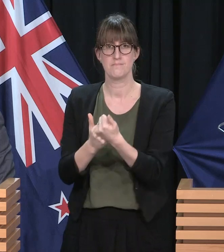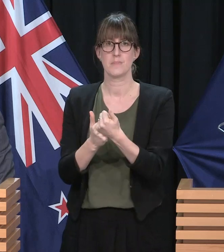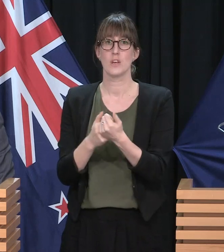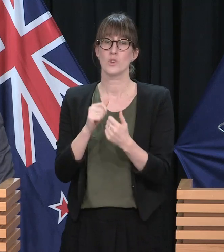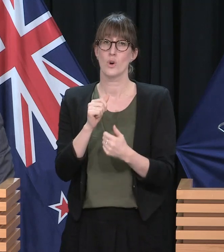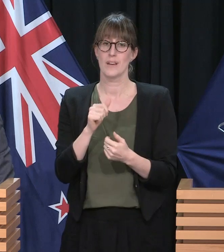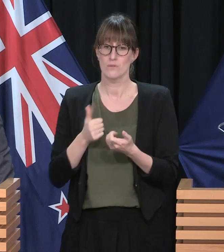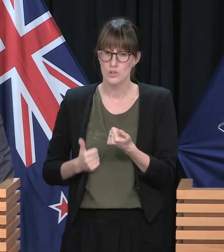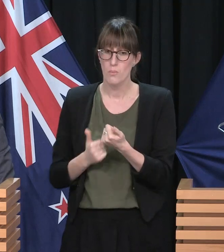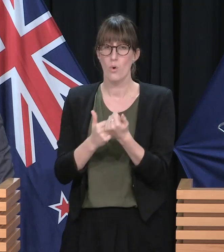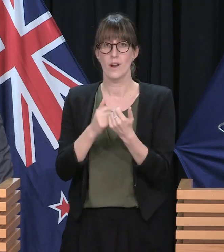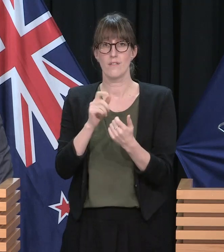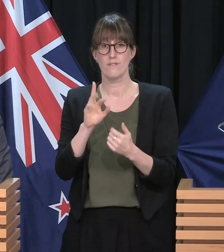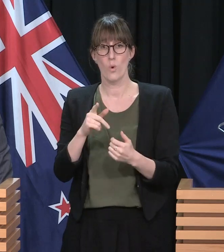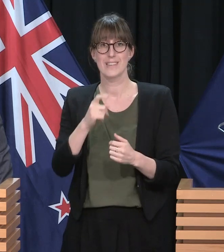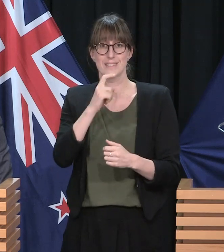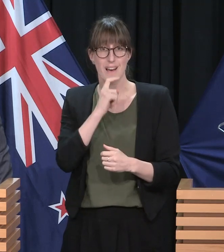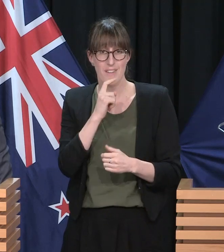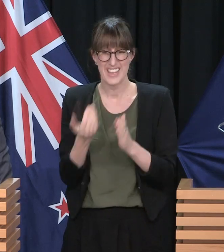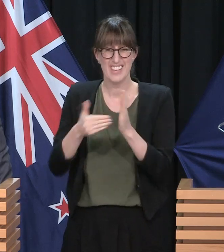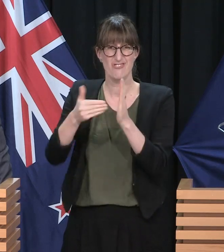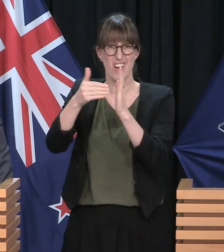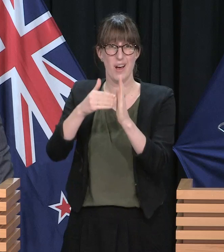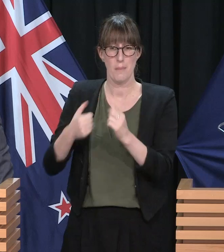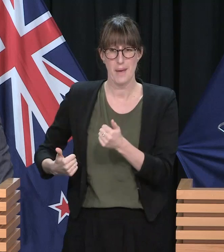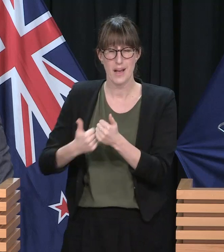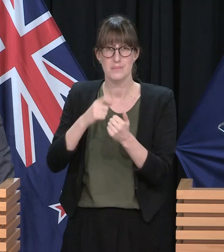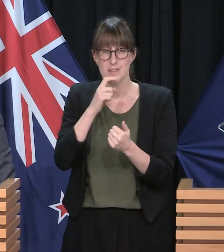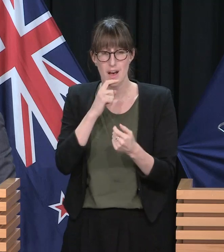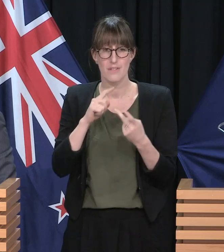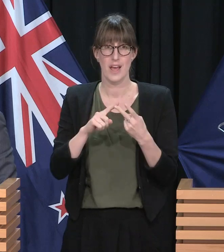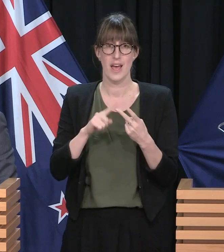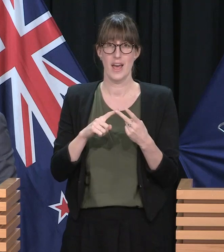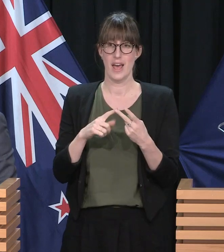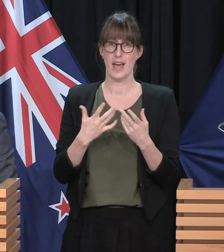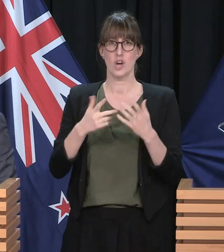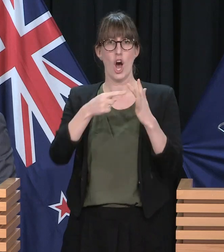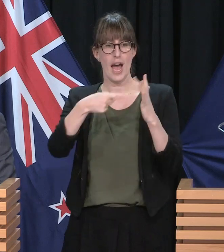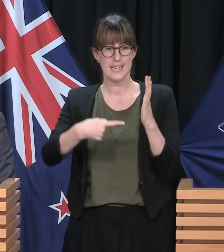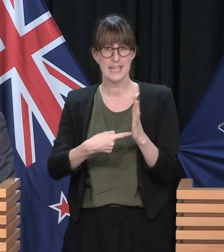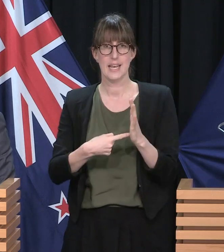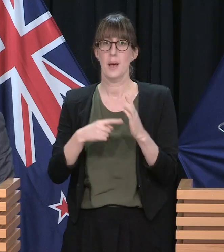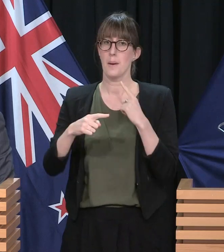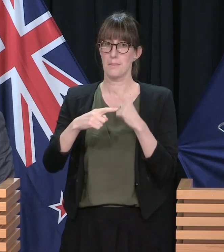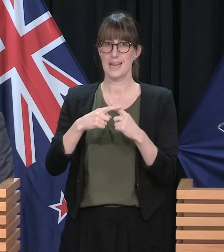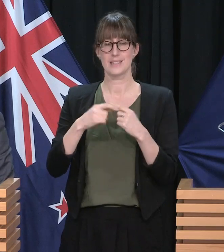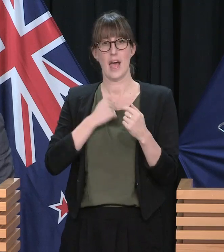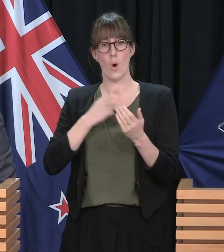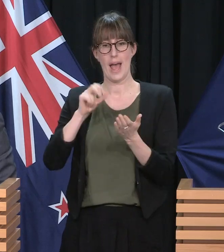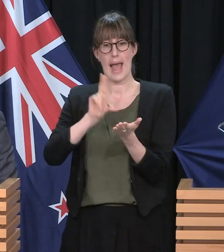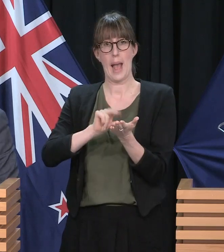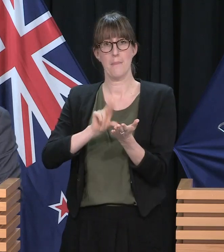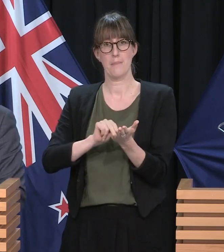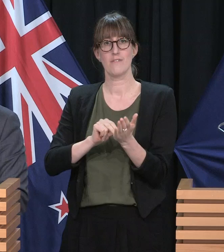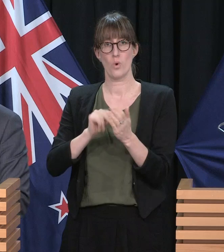capacity and information technology. It also supports the ongoing development of the COVID-19 tracer app. At the same